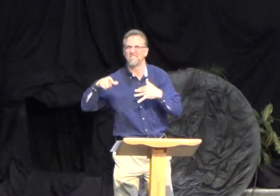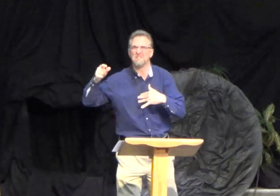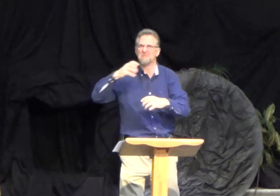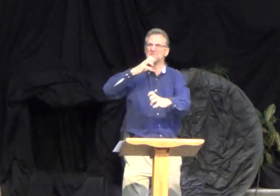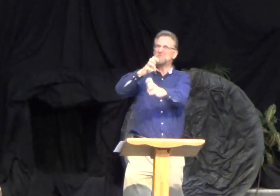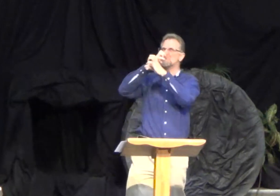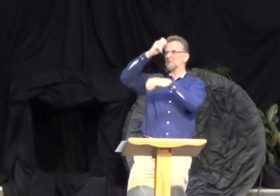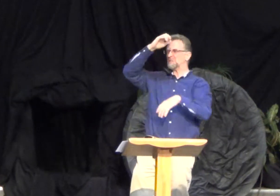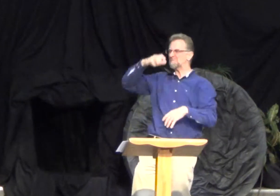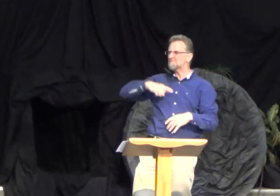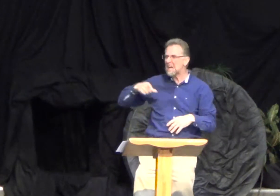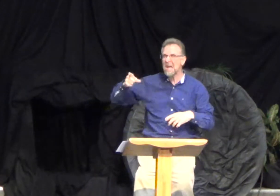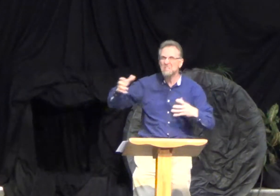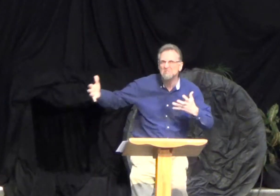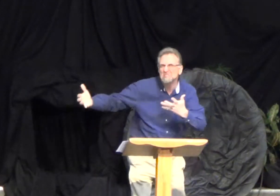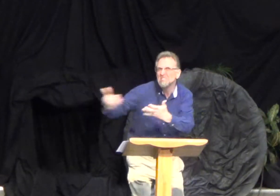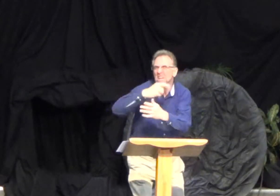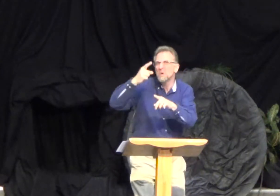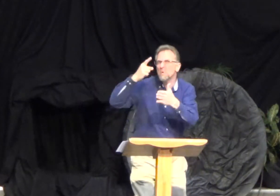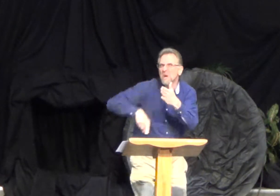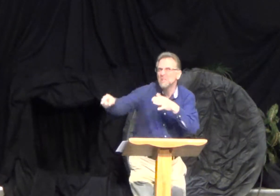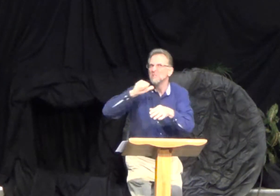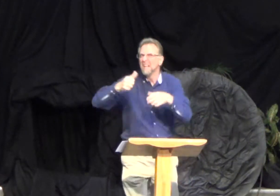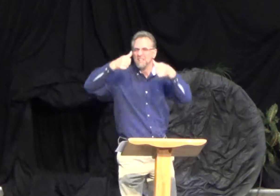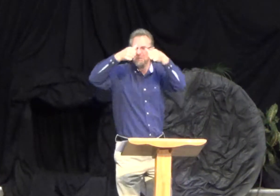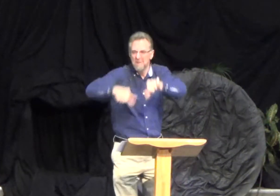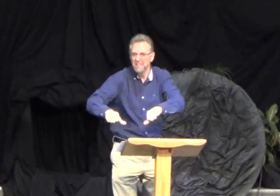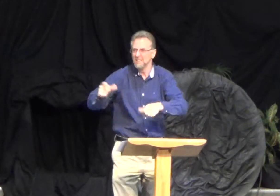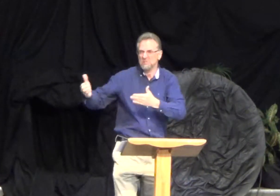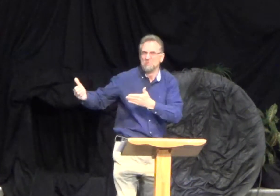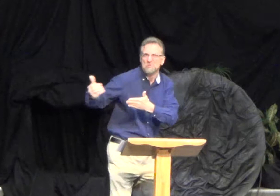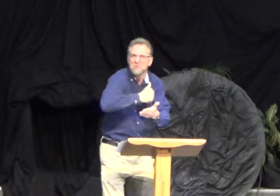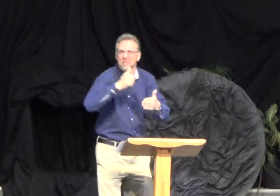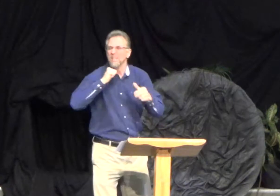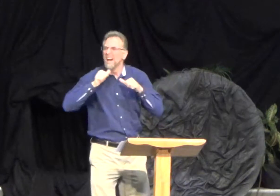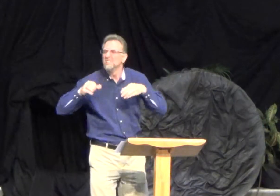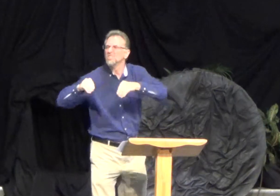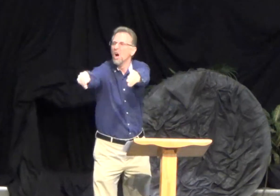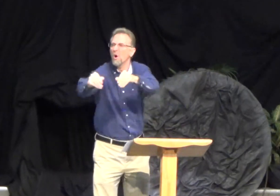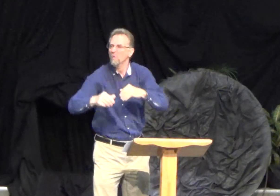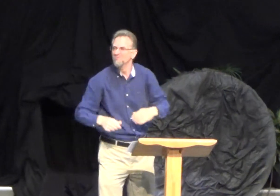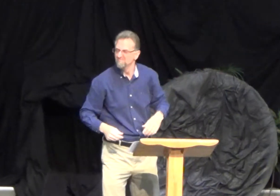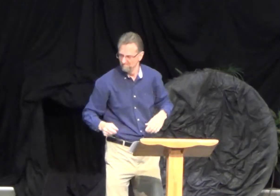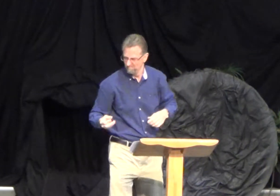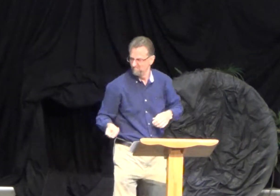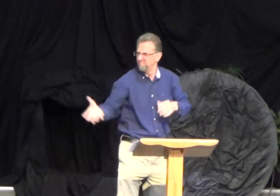because I feared you, because you are an austere man. You collect what you did not deposit, and weep what you did not